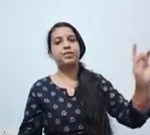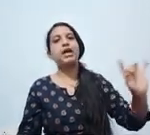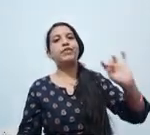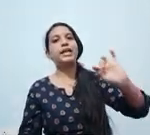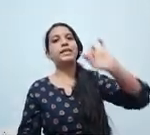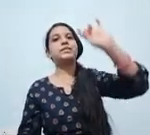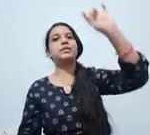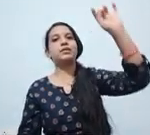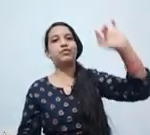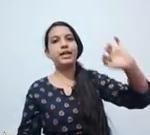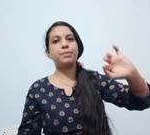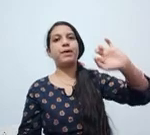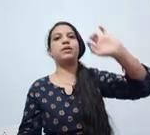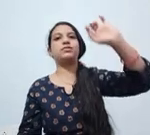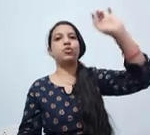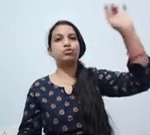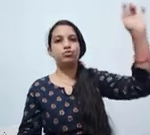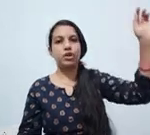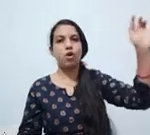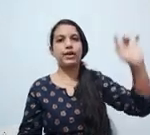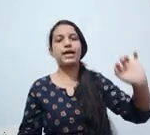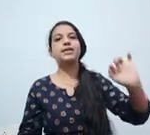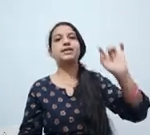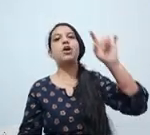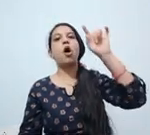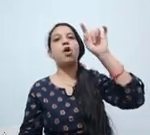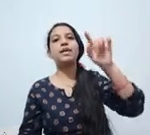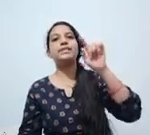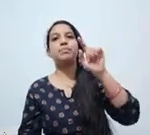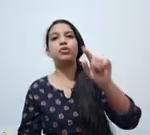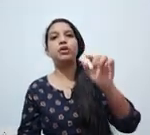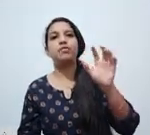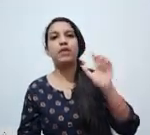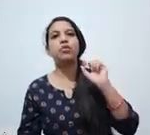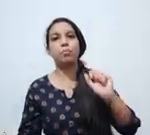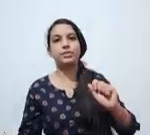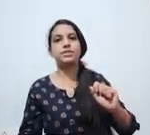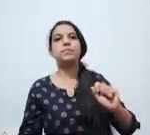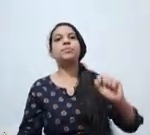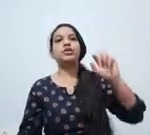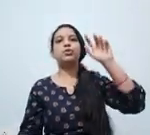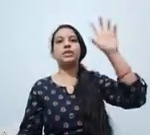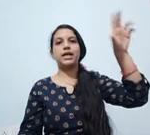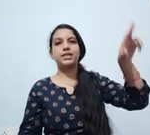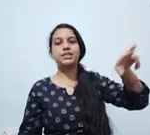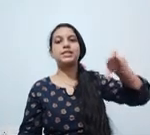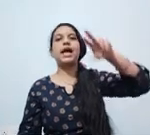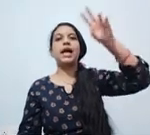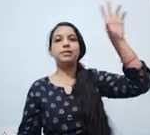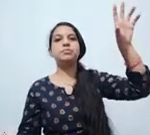When it goes to the aorta, the aortic semilunar valve opens. So this helps in